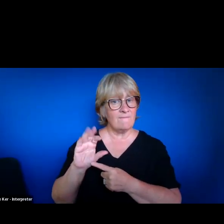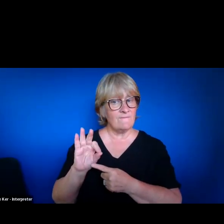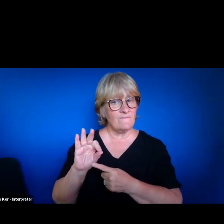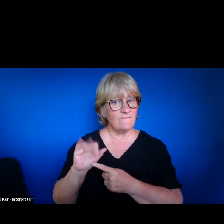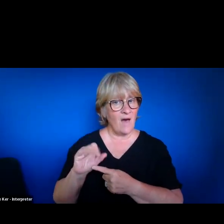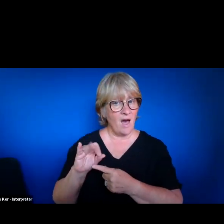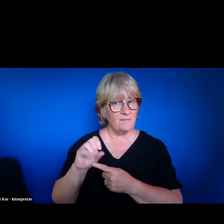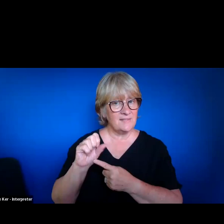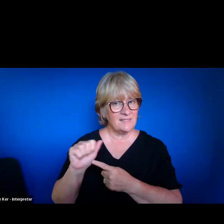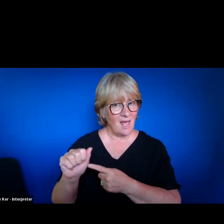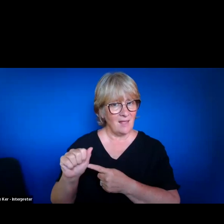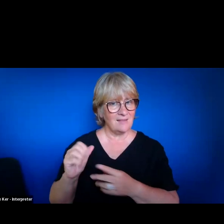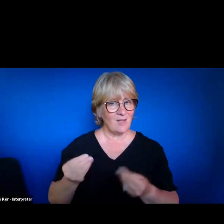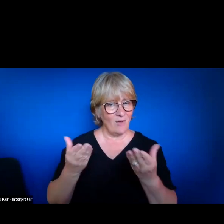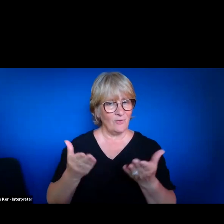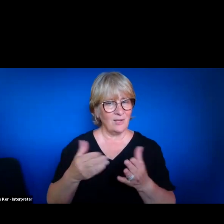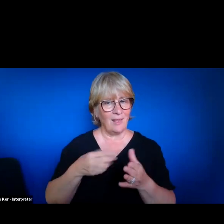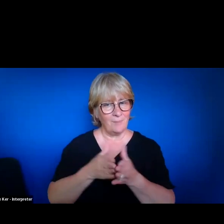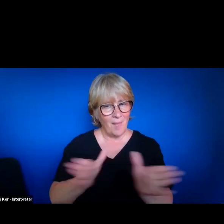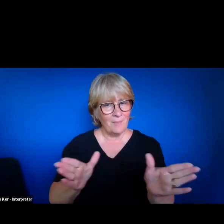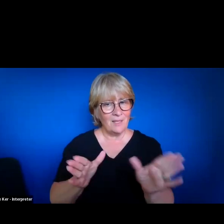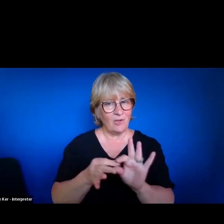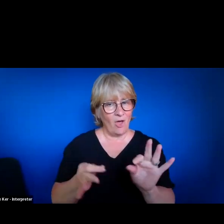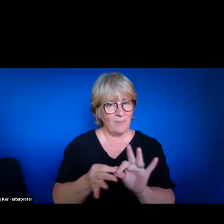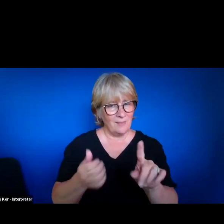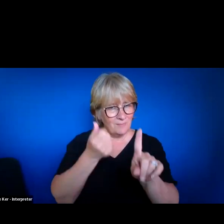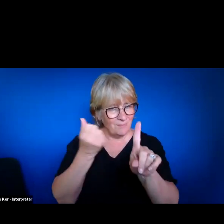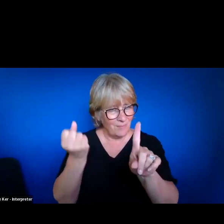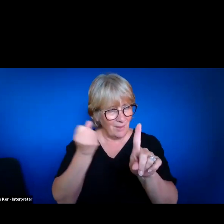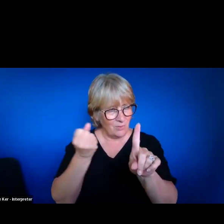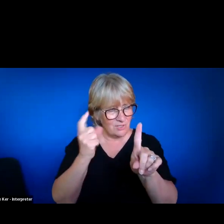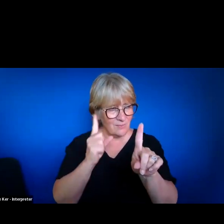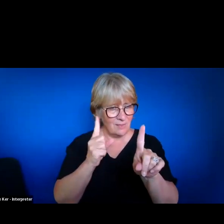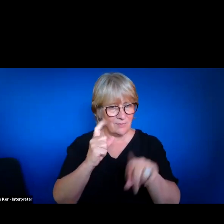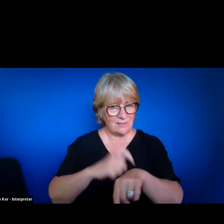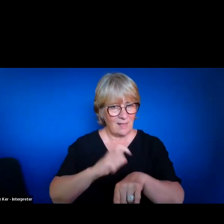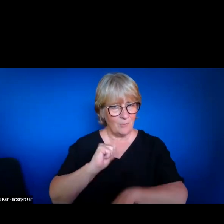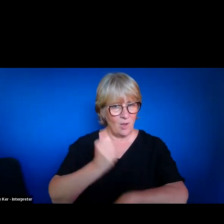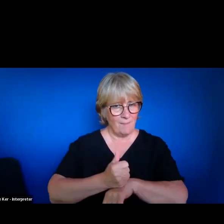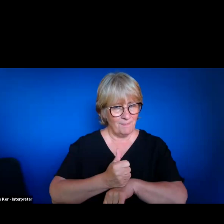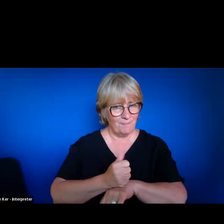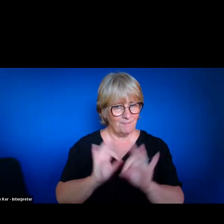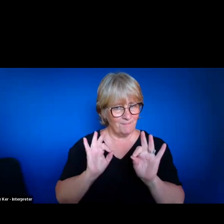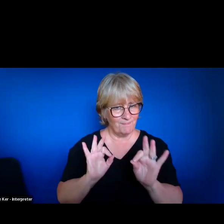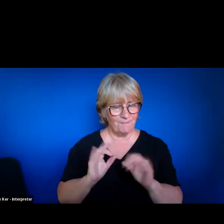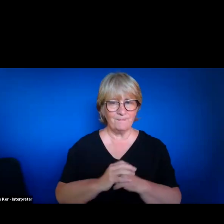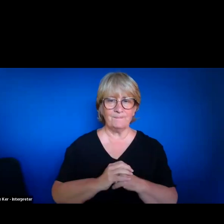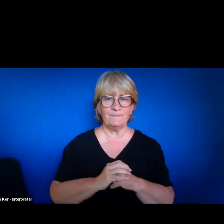offer a public comment. Bear with me just a second. I'm gonna put the timer up.